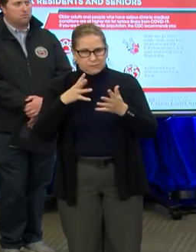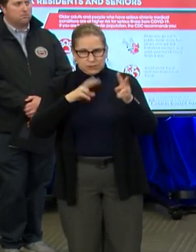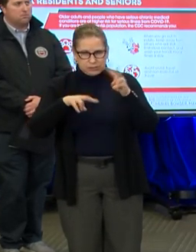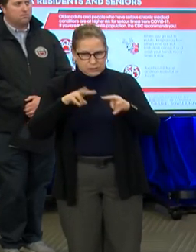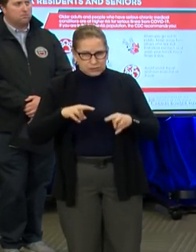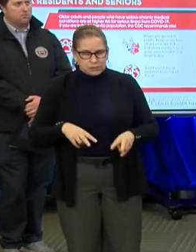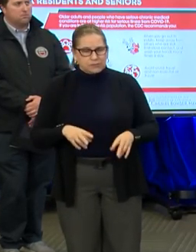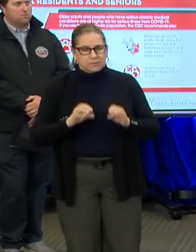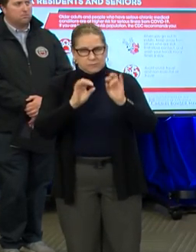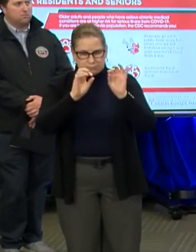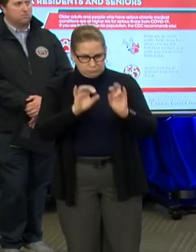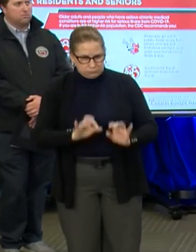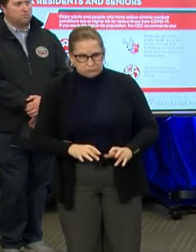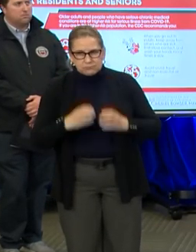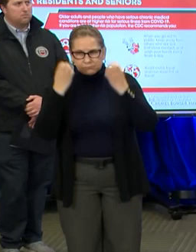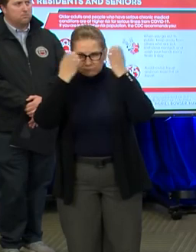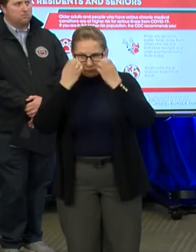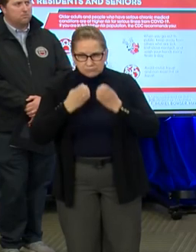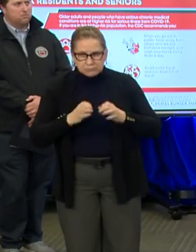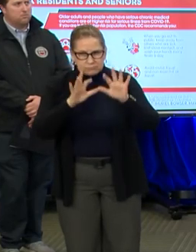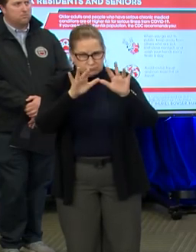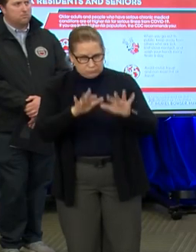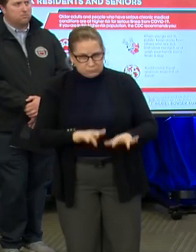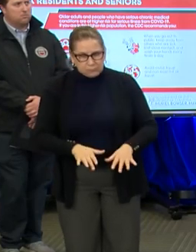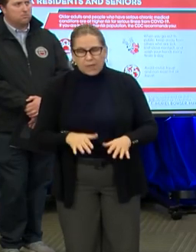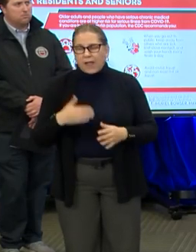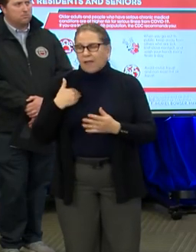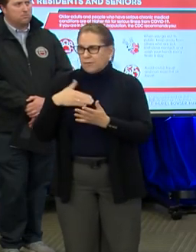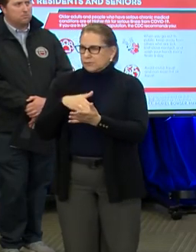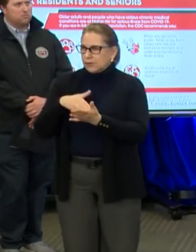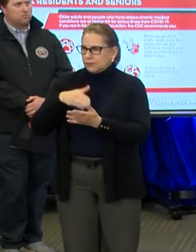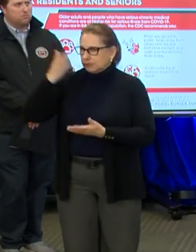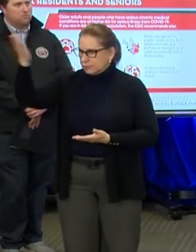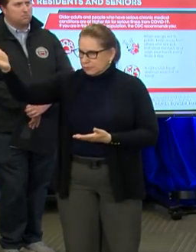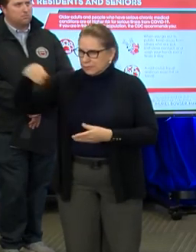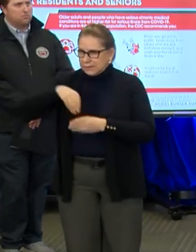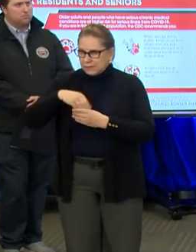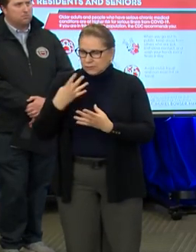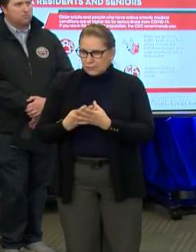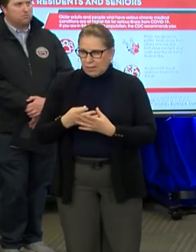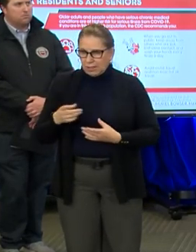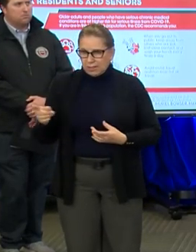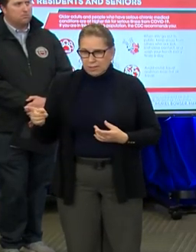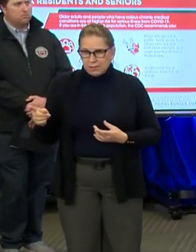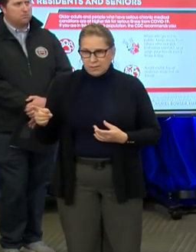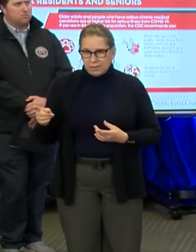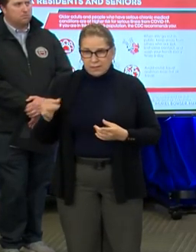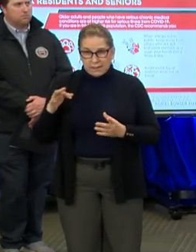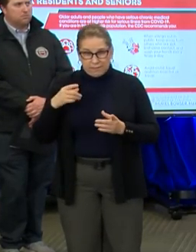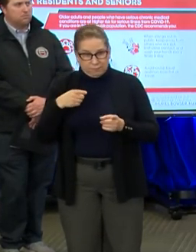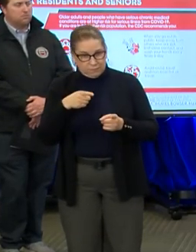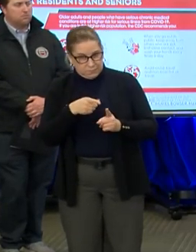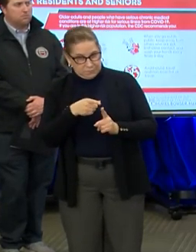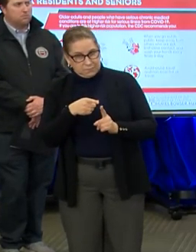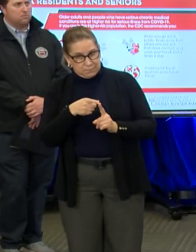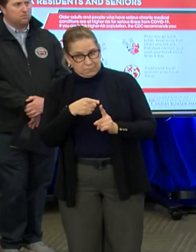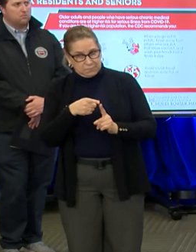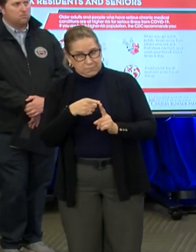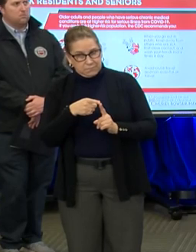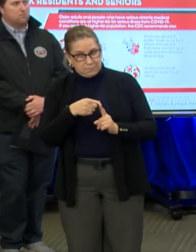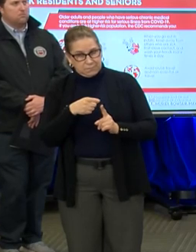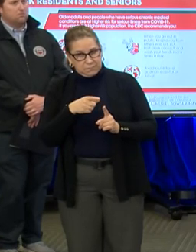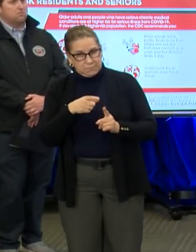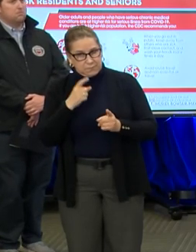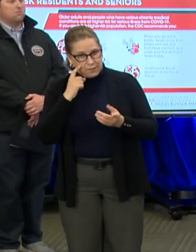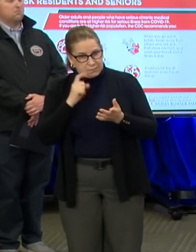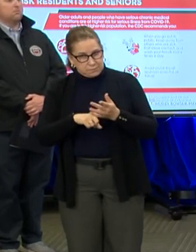medical facilities at the jail. And so if there was any indication of a person who needed additional medical